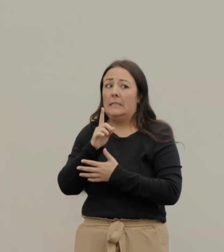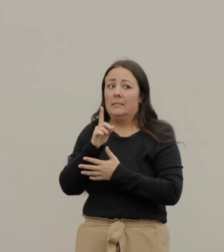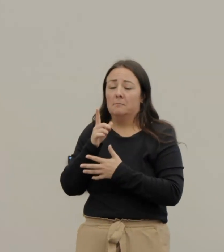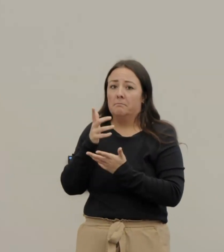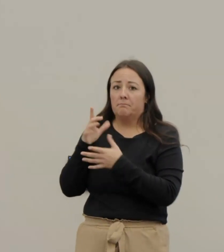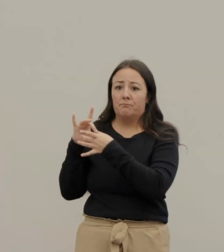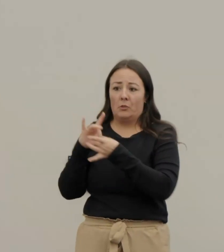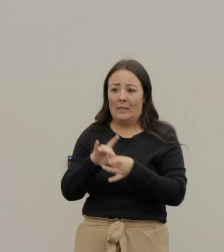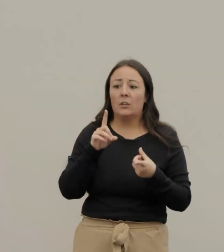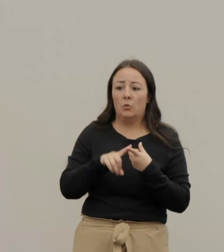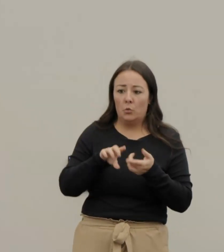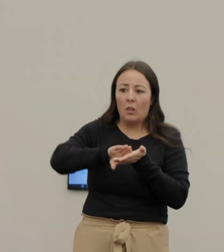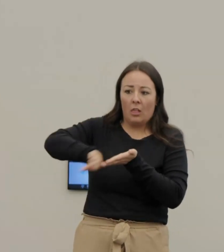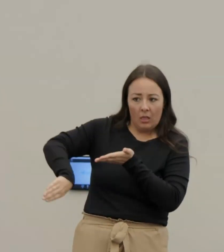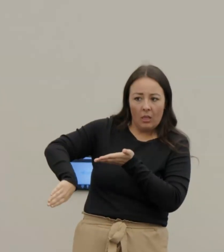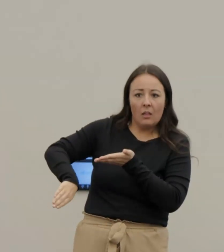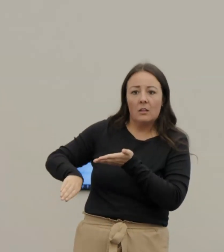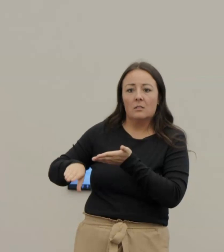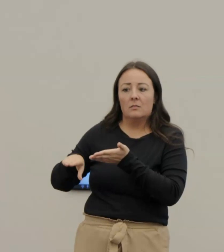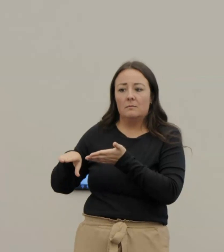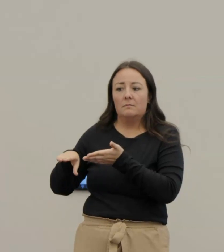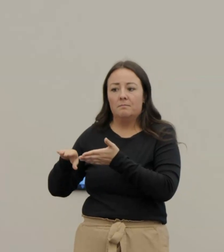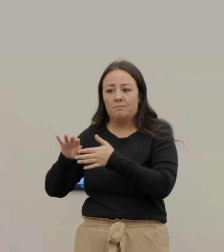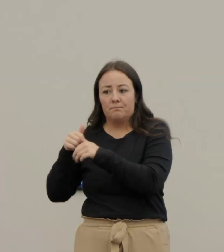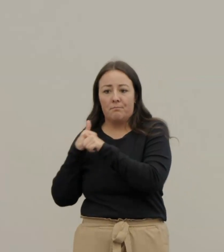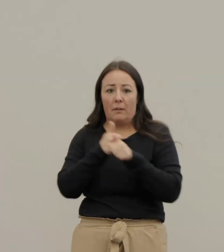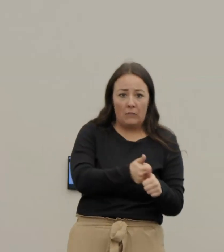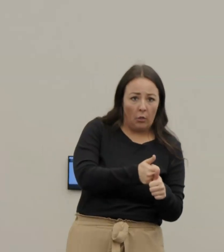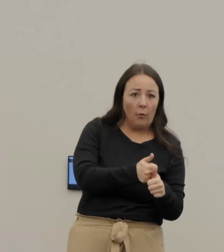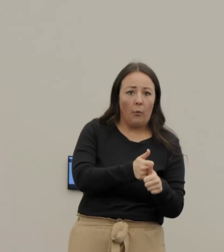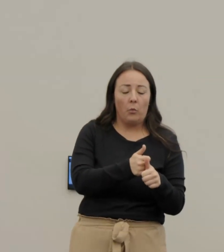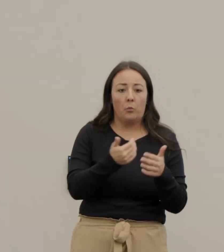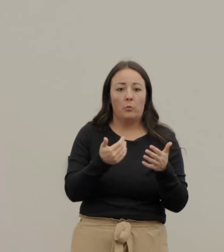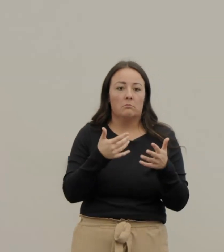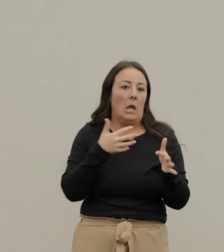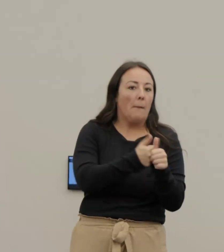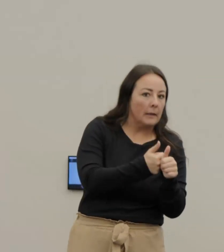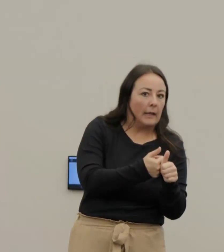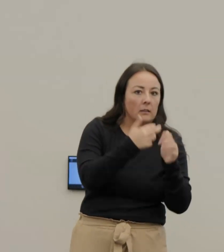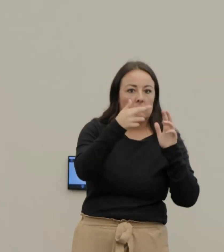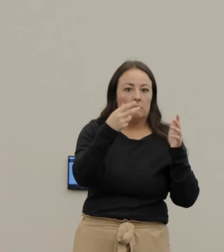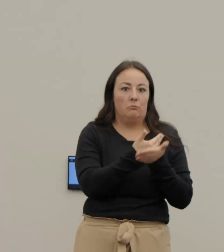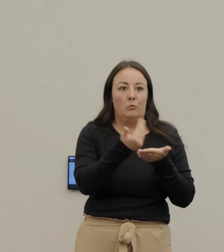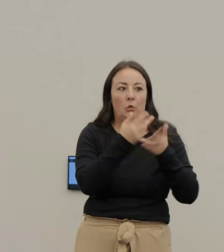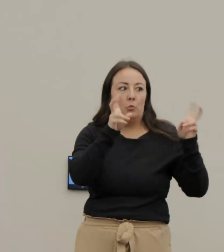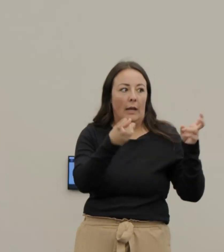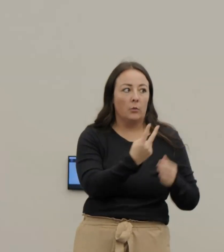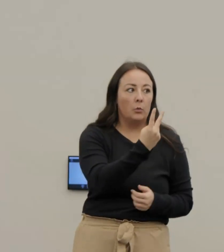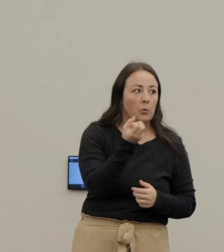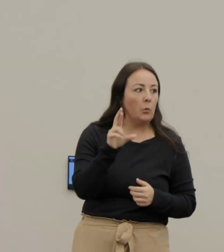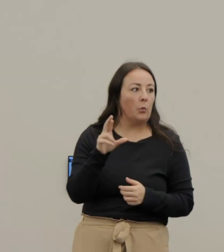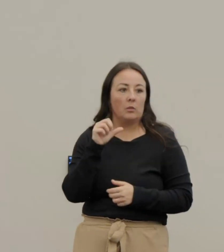II rules, or if we need to be prepared to work on remediating that content as well. Judy, I might need